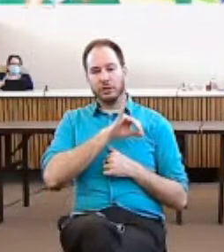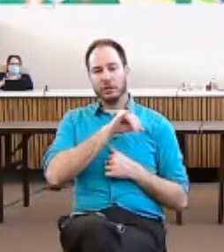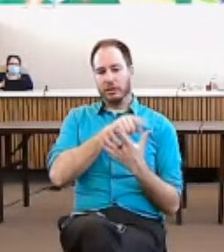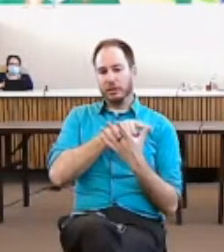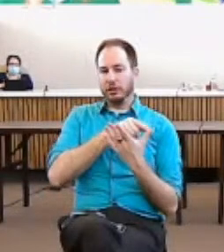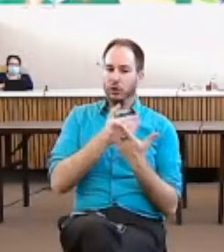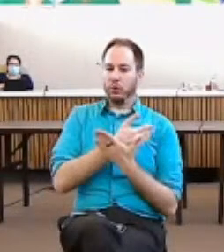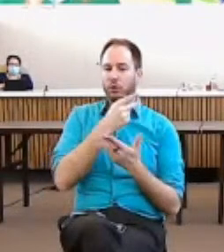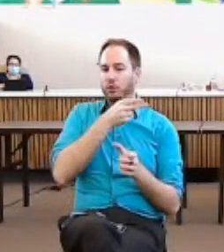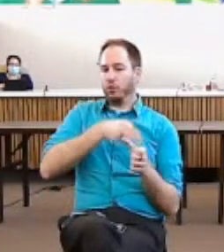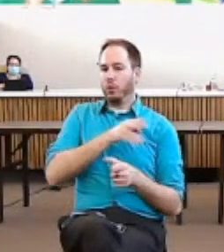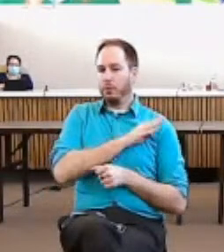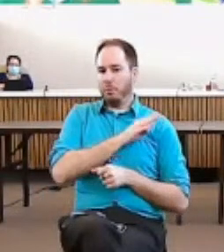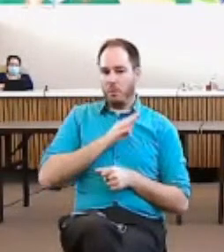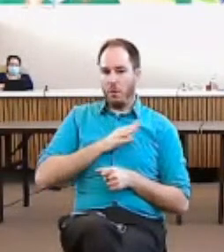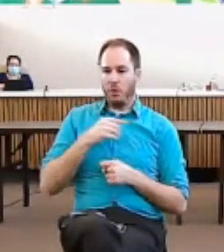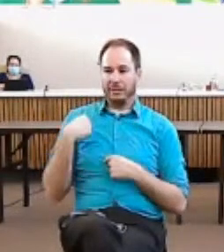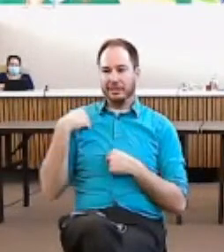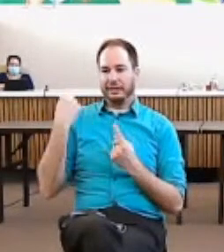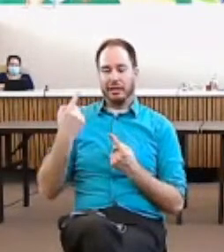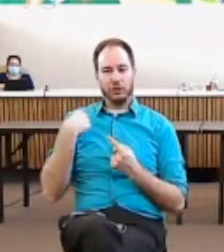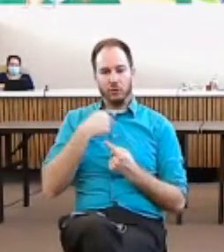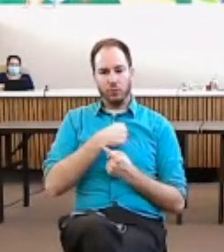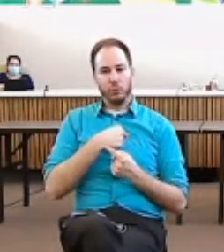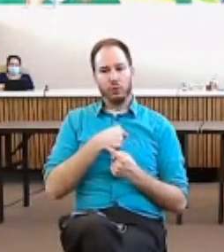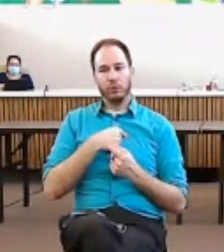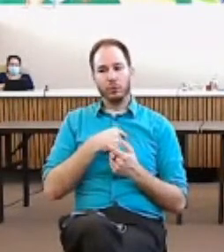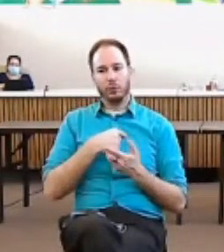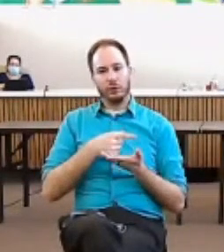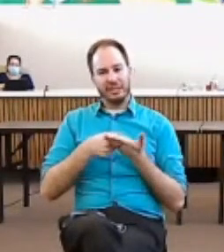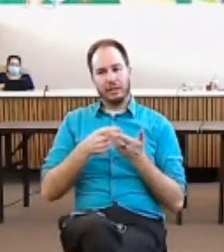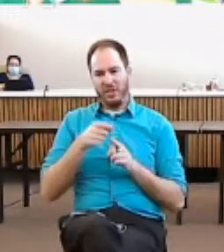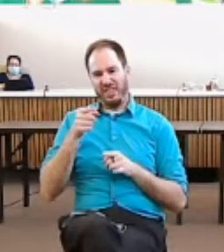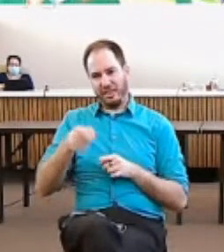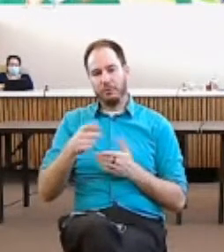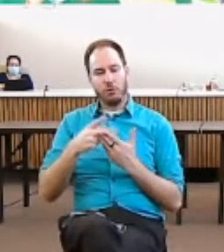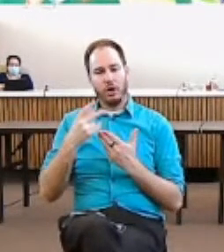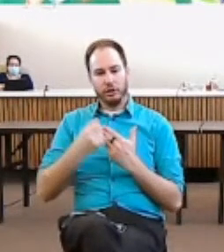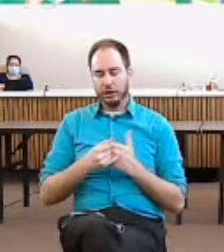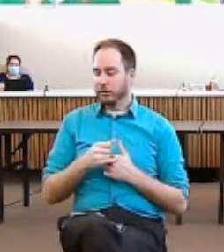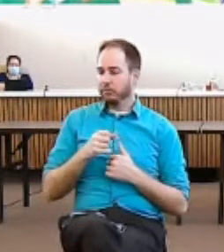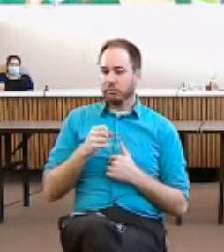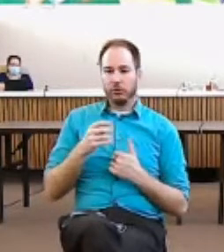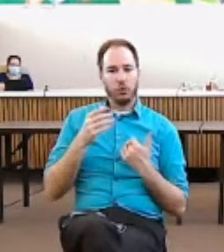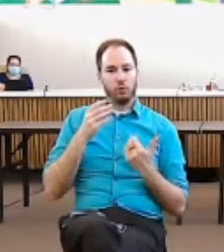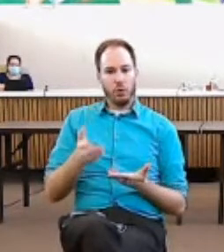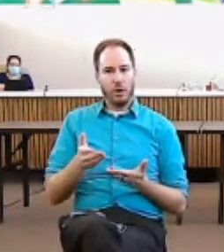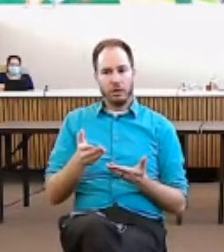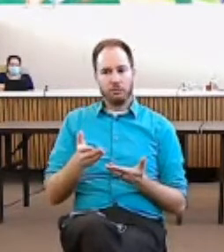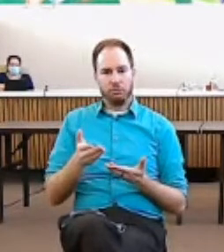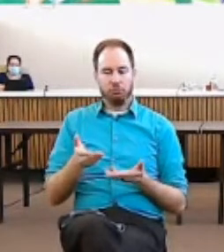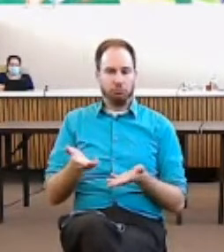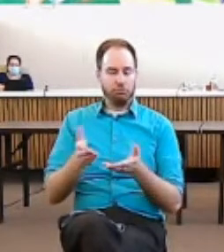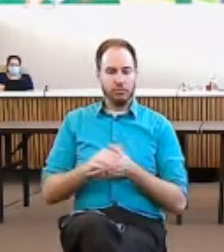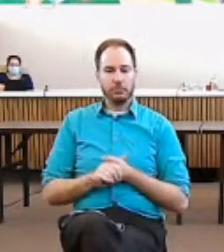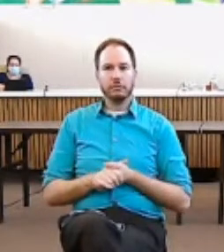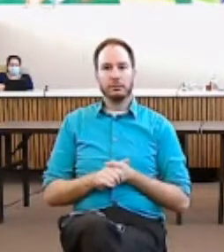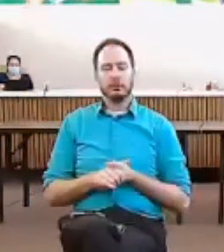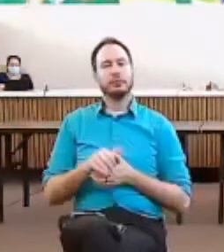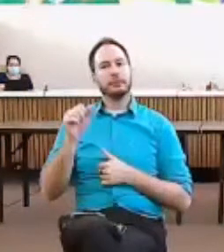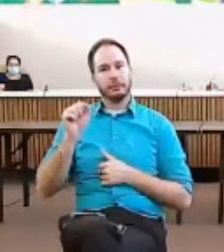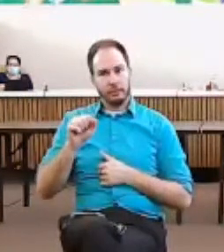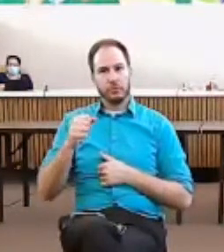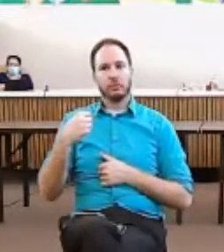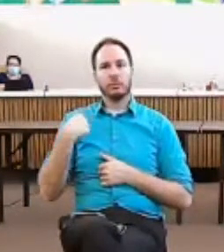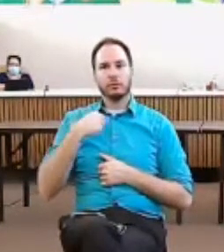board since the initial discussions from this. So. Okay. So go ahead and I'm going to let him answer that. Okay.